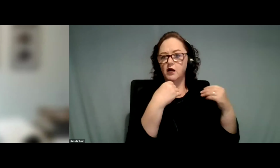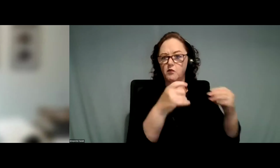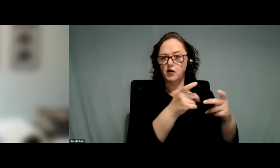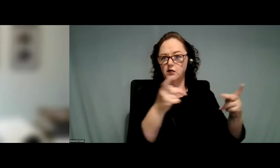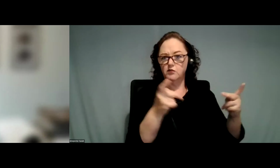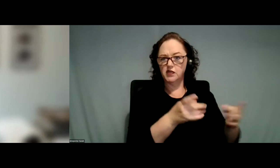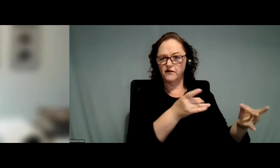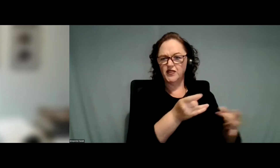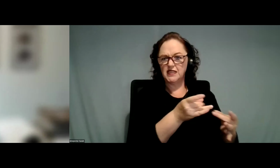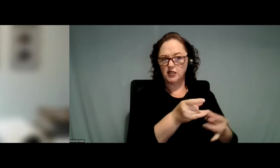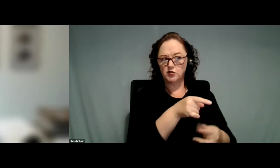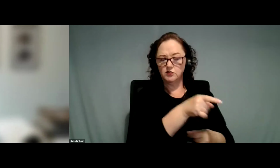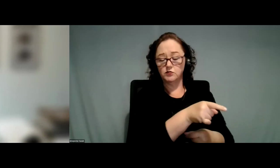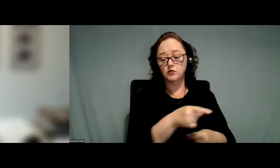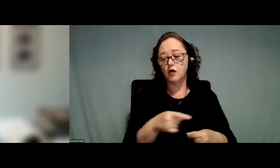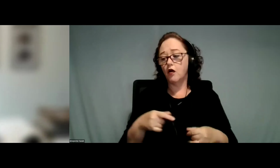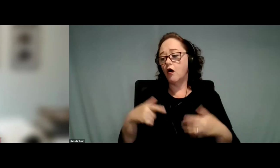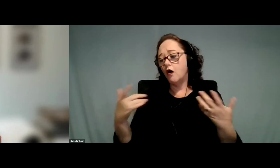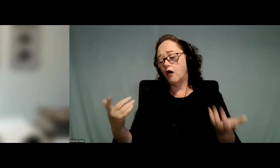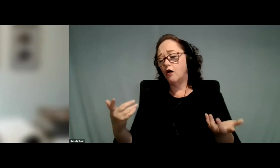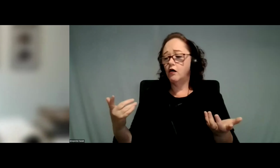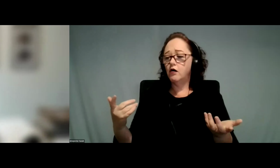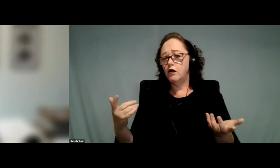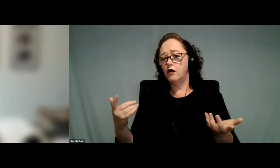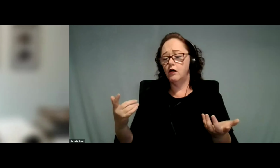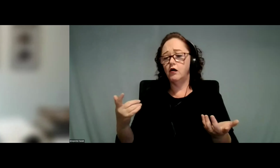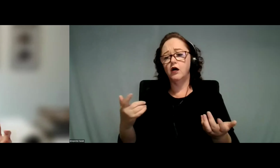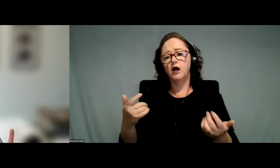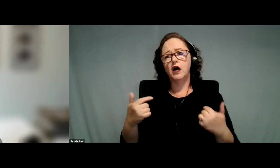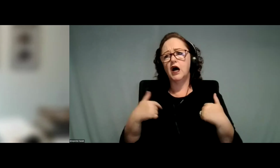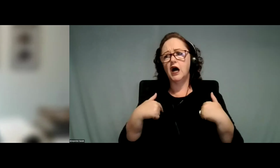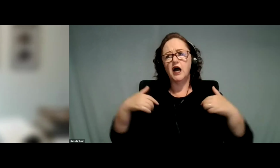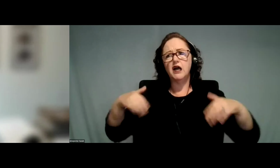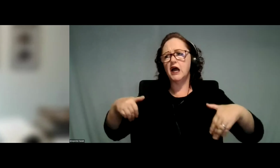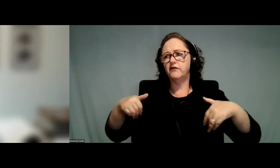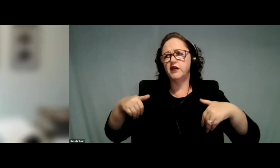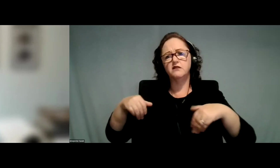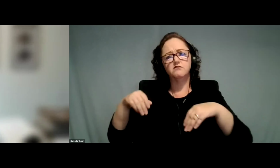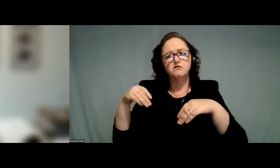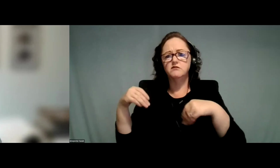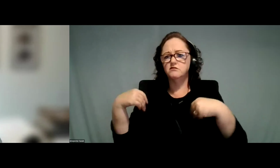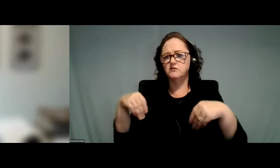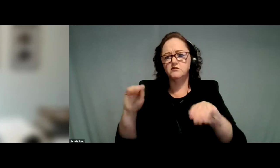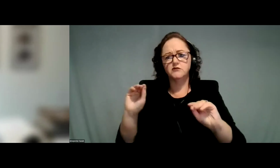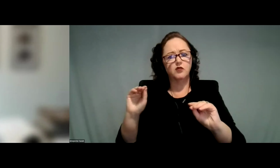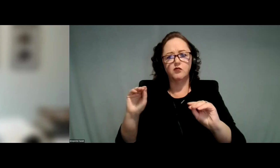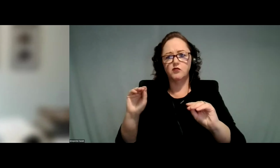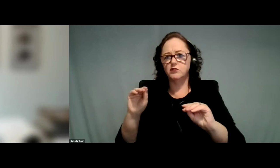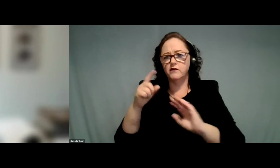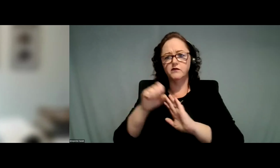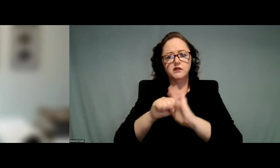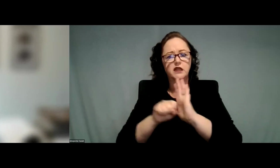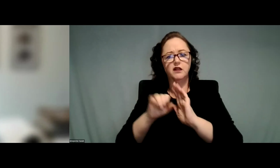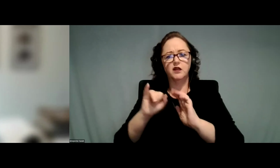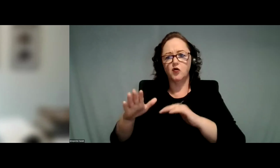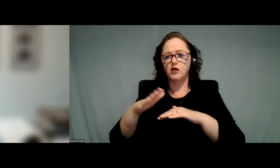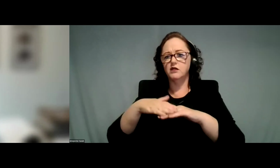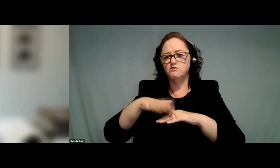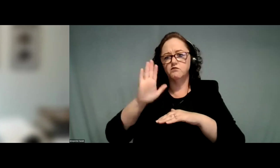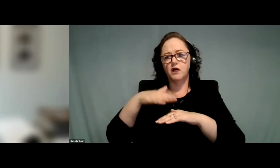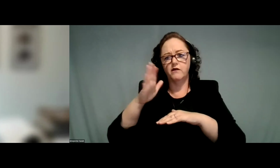I haven't made sales into Illinois above the economic nexus threshold, so I don't have to collect